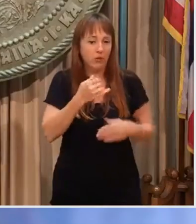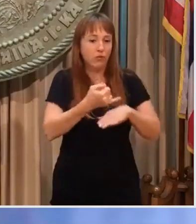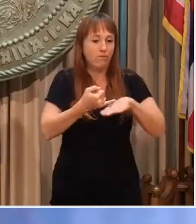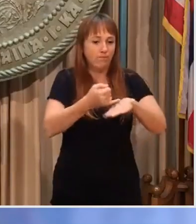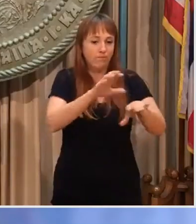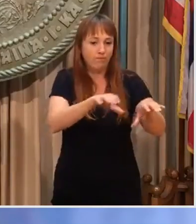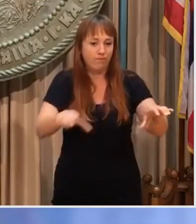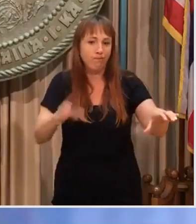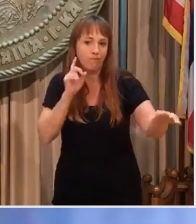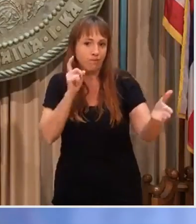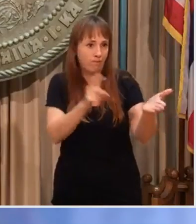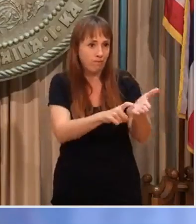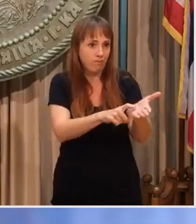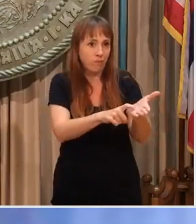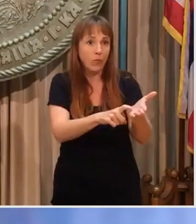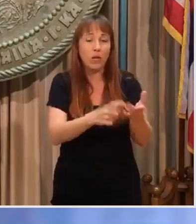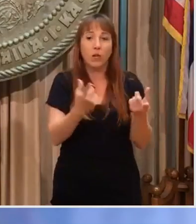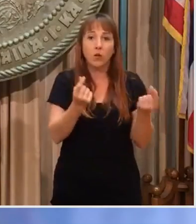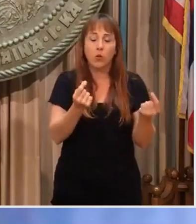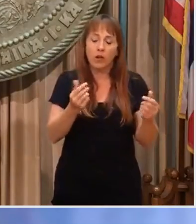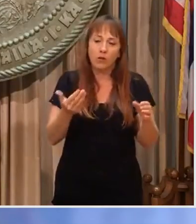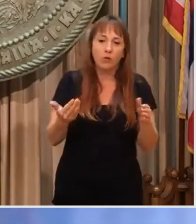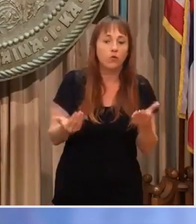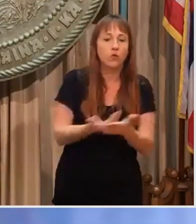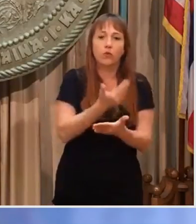islands. We are taking